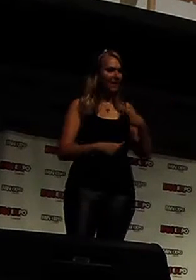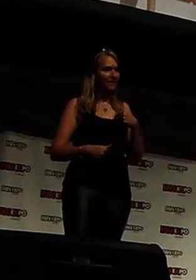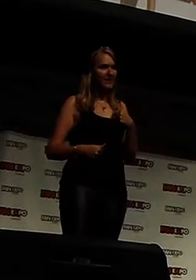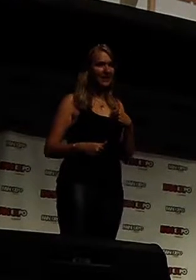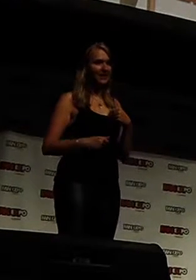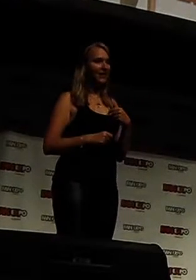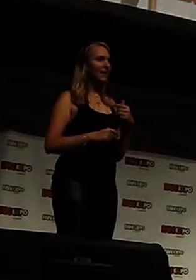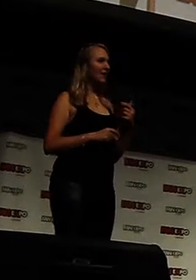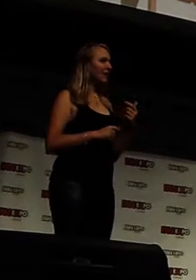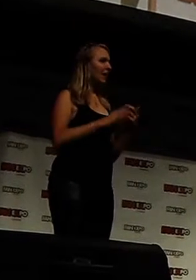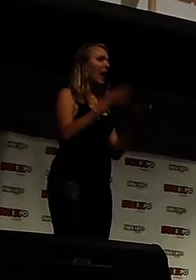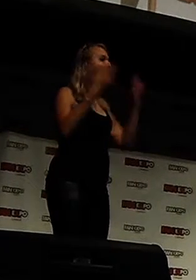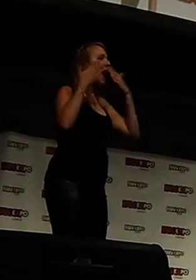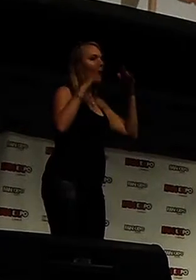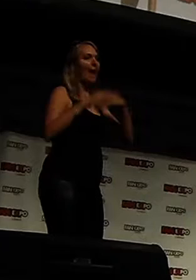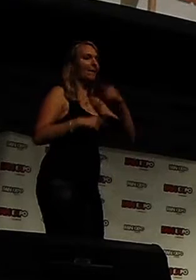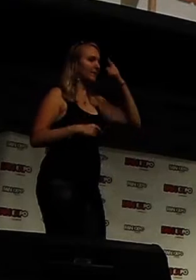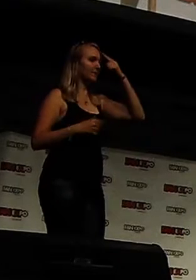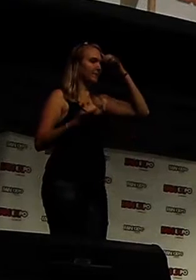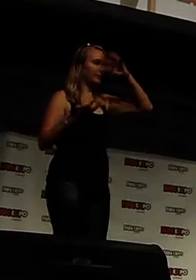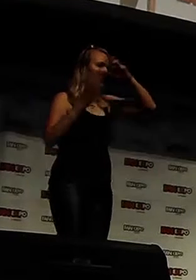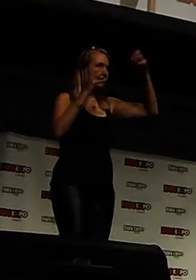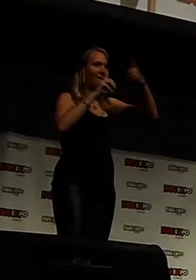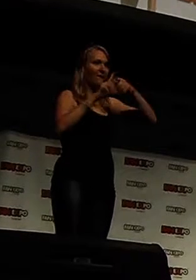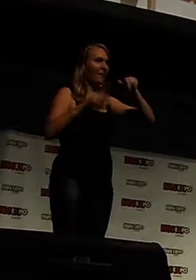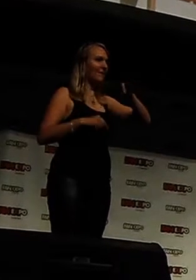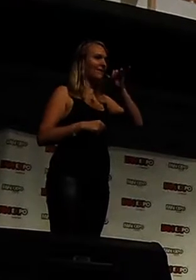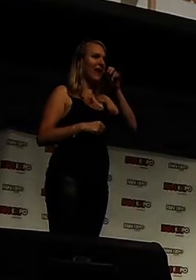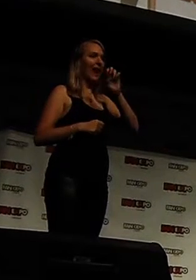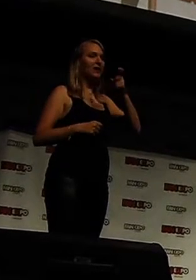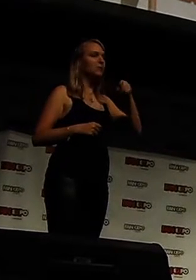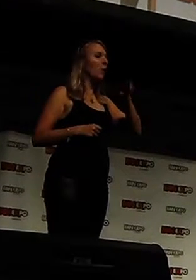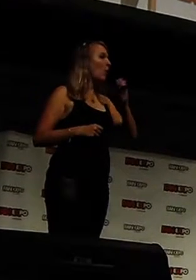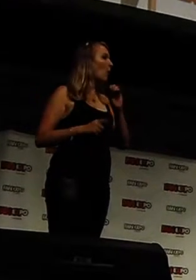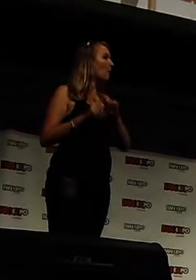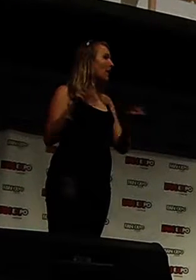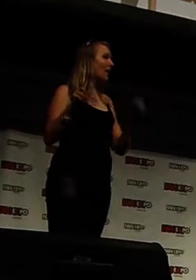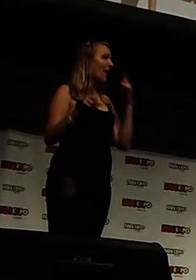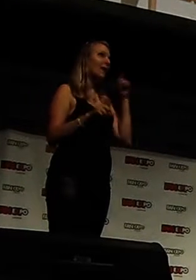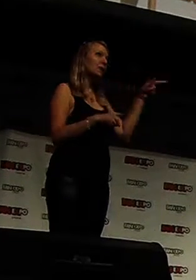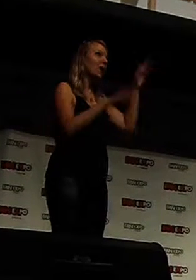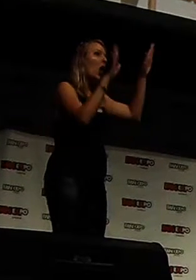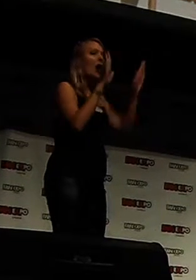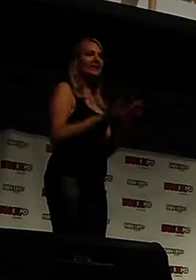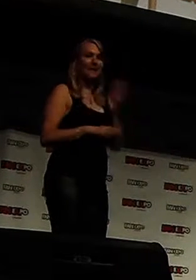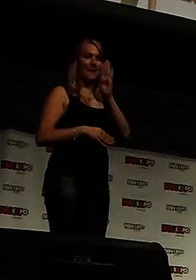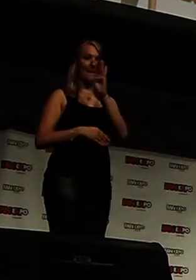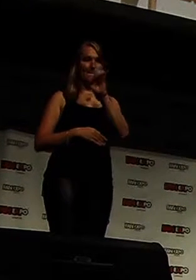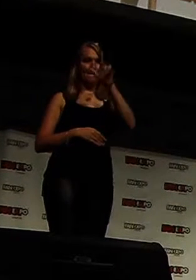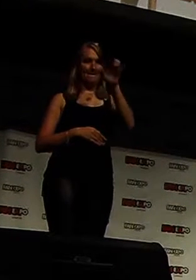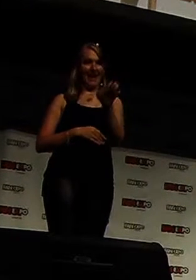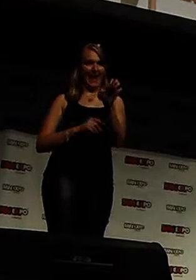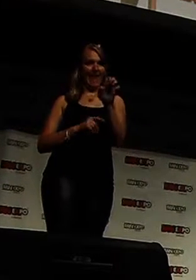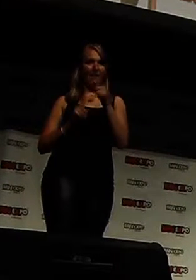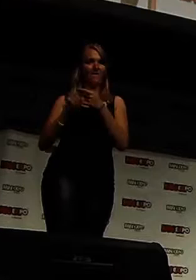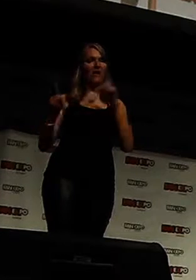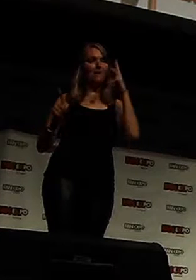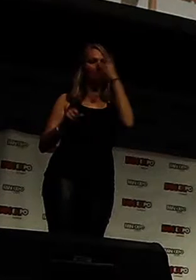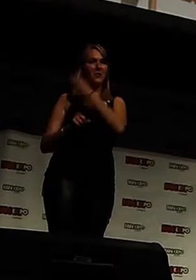It's a little bit brain fried from him. Okay. But personally, I think you would make an awesome bell for Beauty and the Beast. Thank